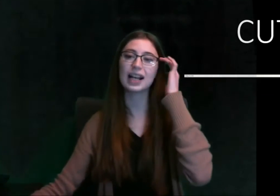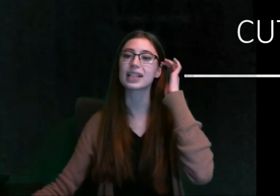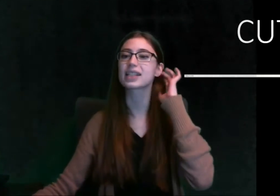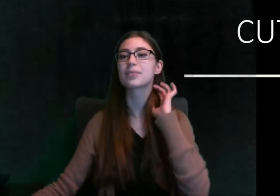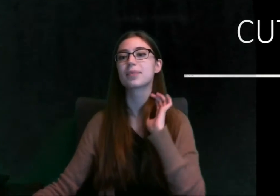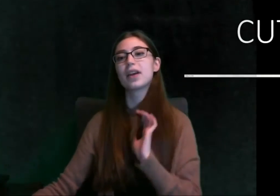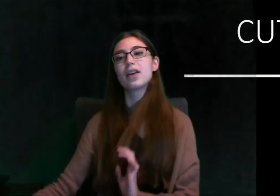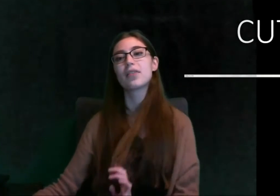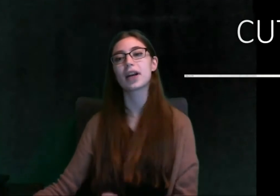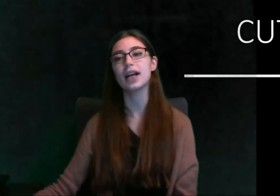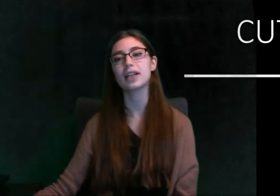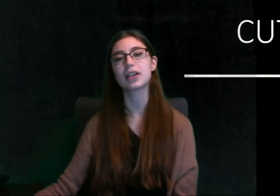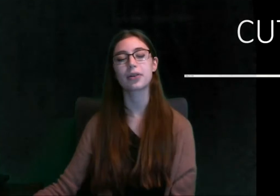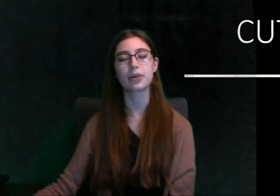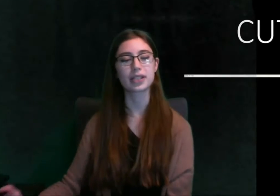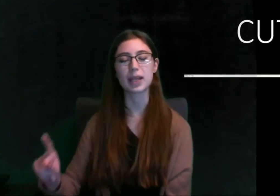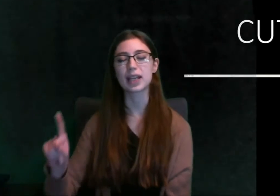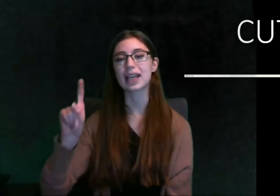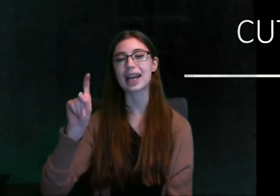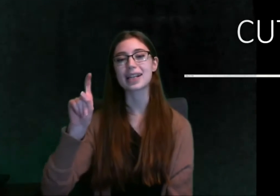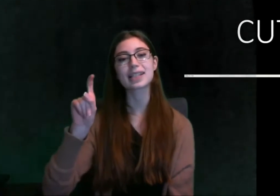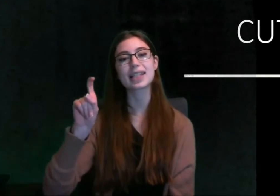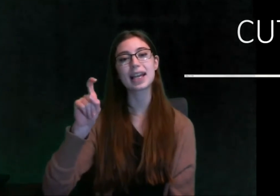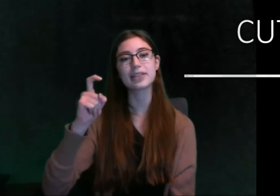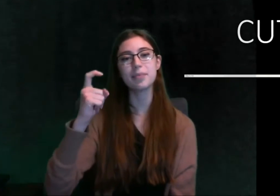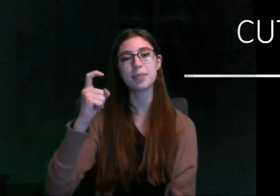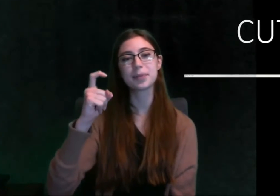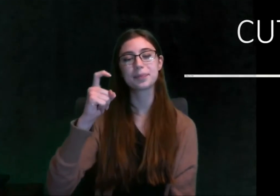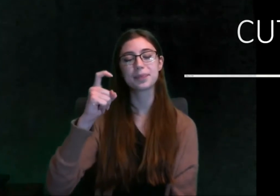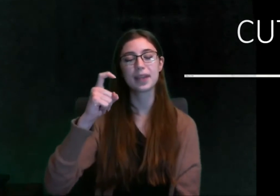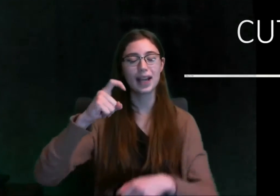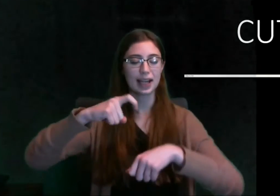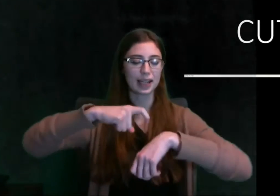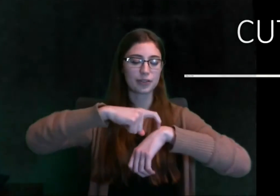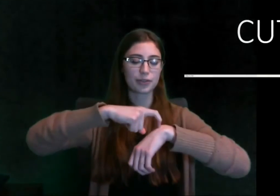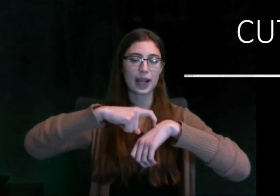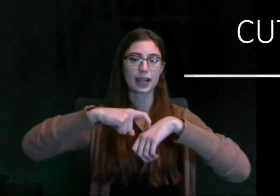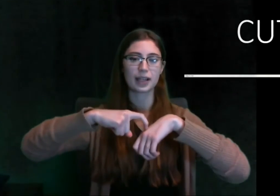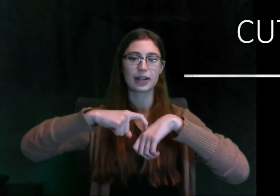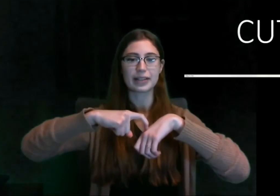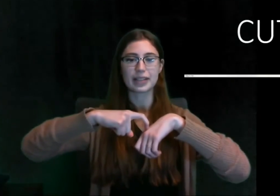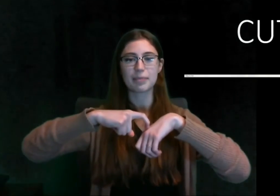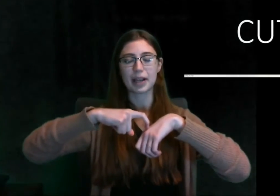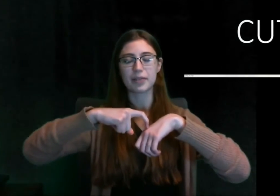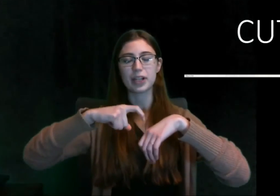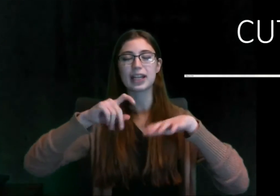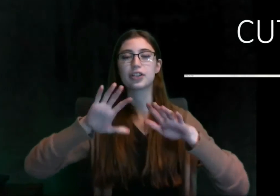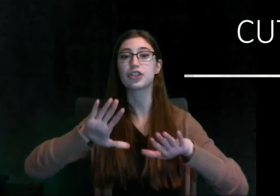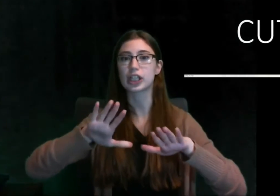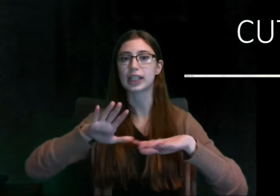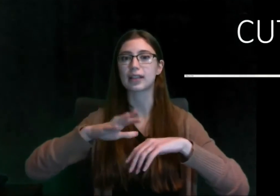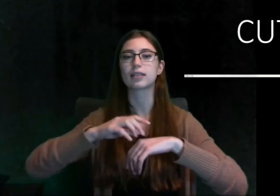Cut. For cut, you're going to make an X hand shape and drag it across the back of your hand, gently.